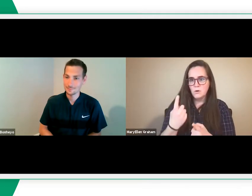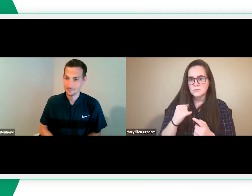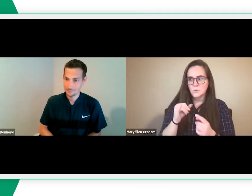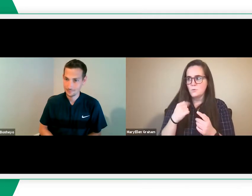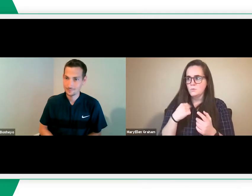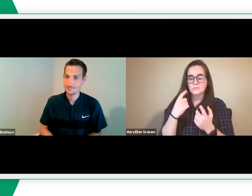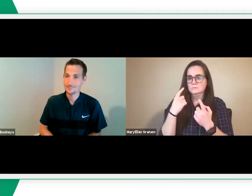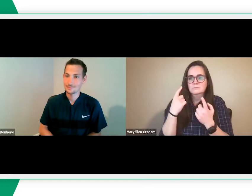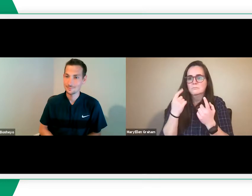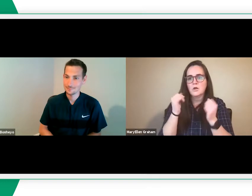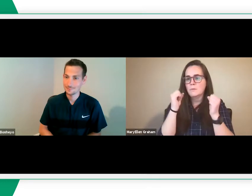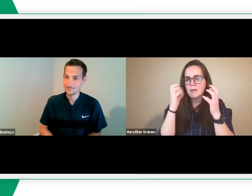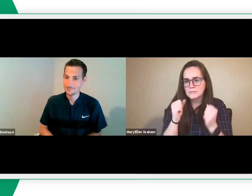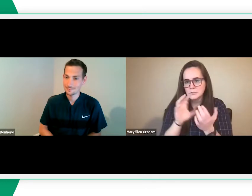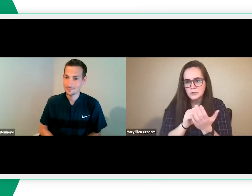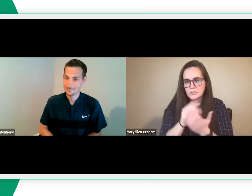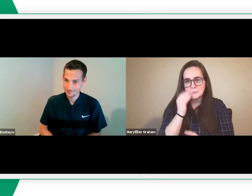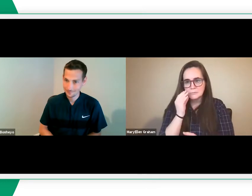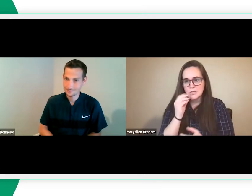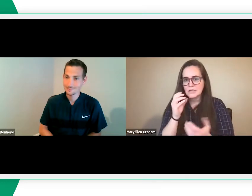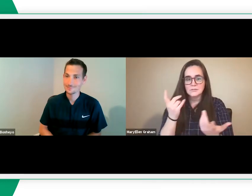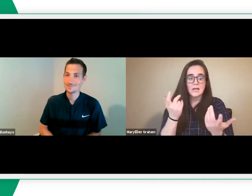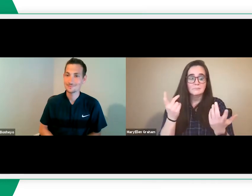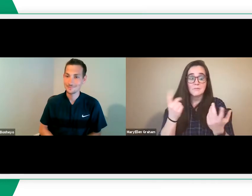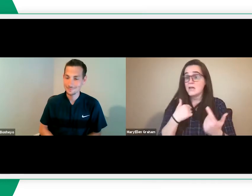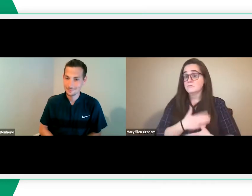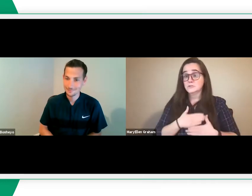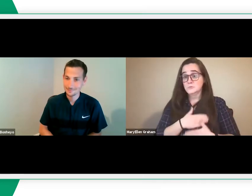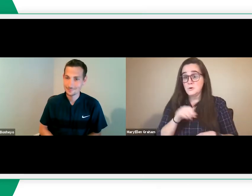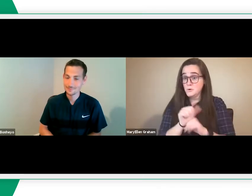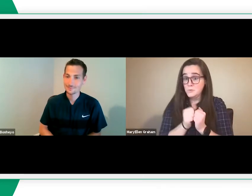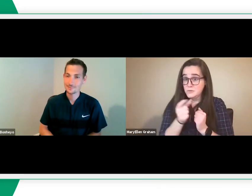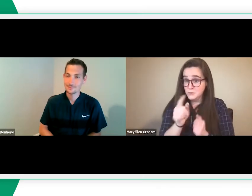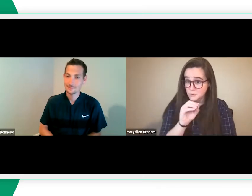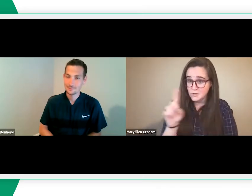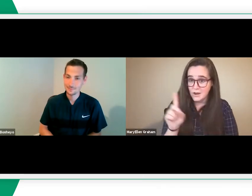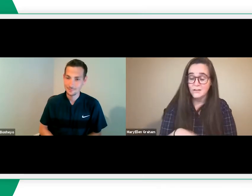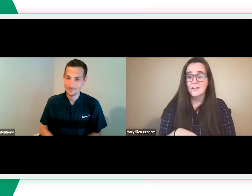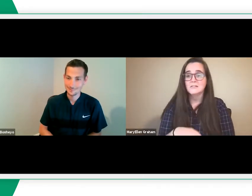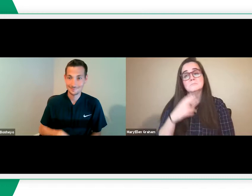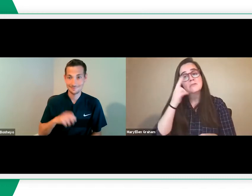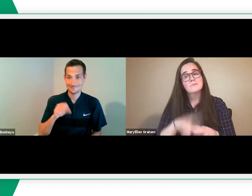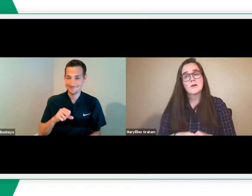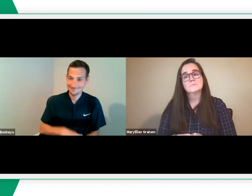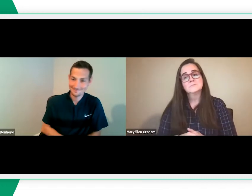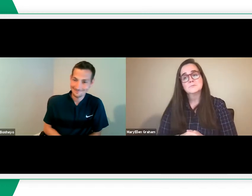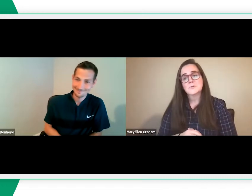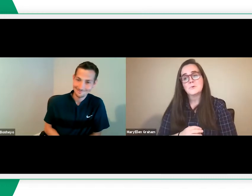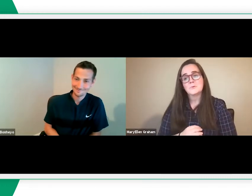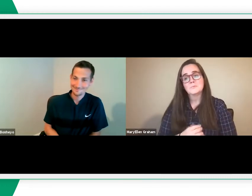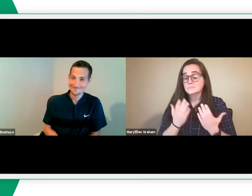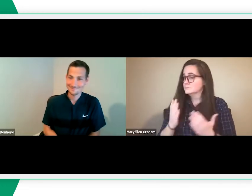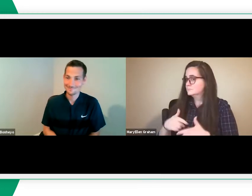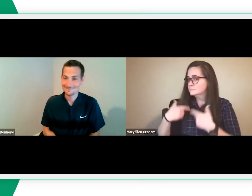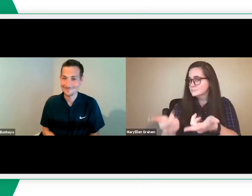mentioned, this is our 6th webinar, and it's been an amazing learning experience thus far. I've really enjoyed working with you, Todd.